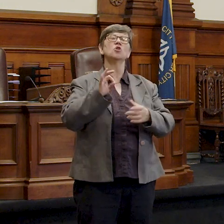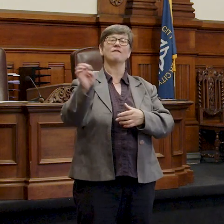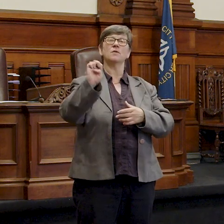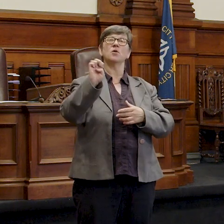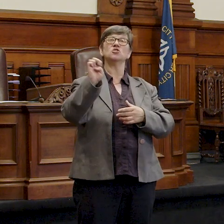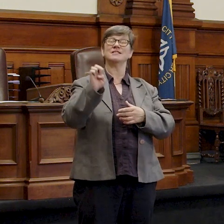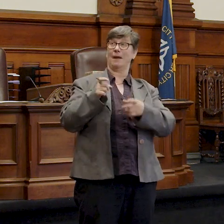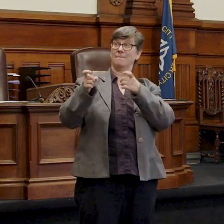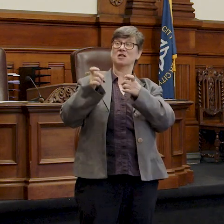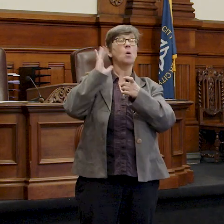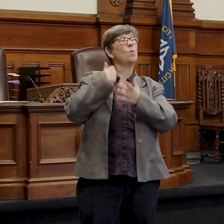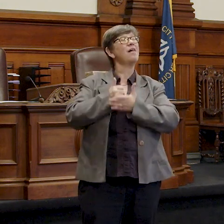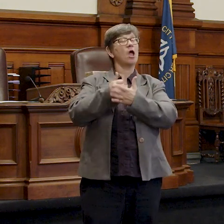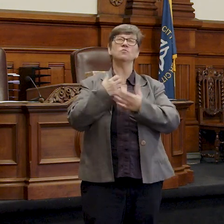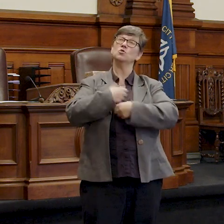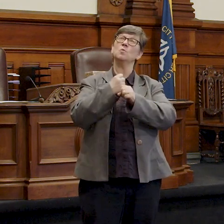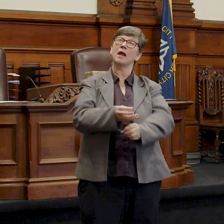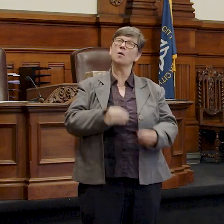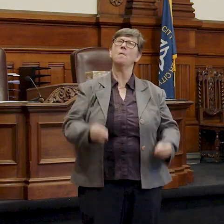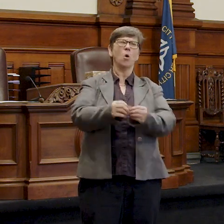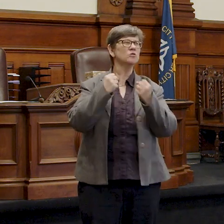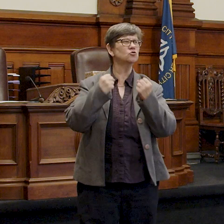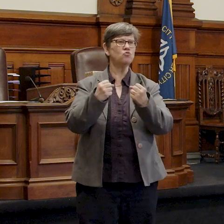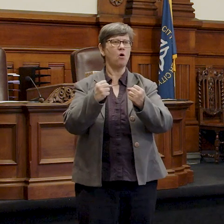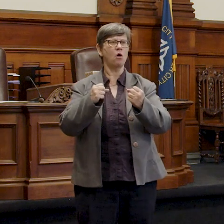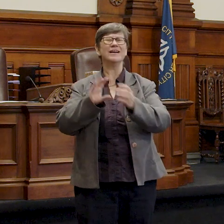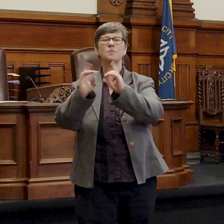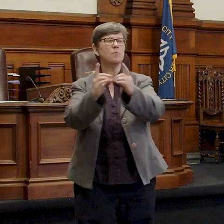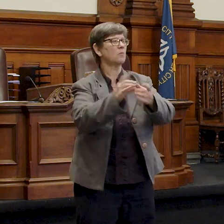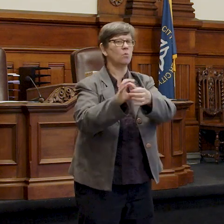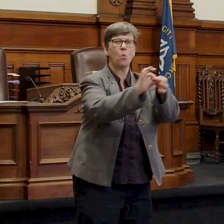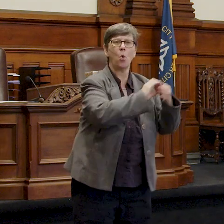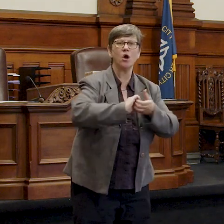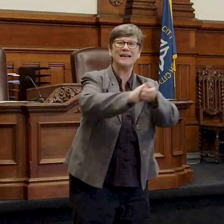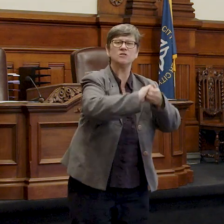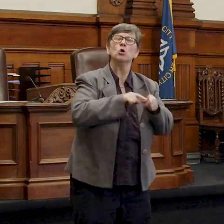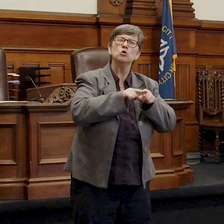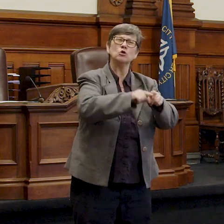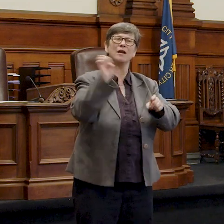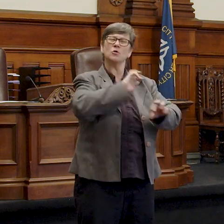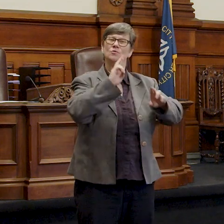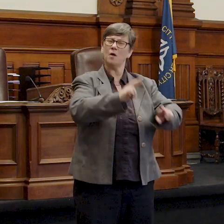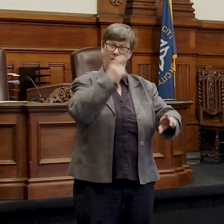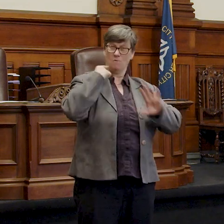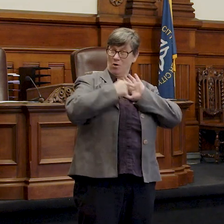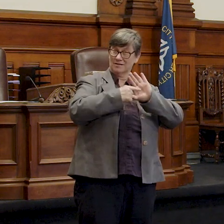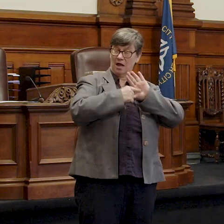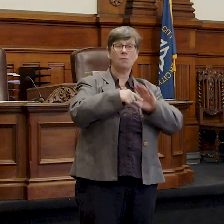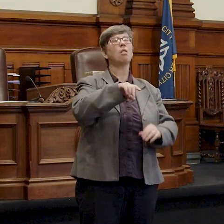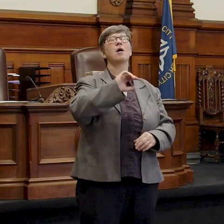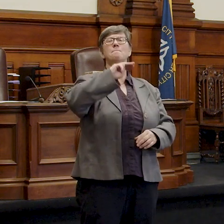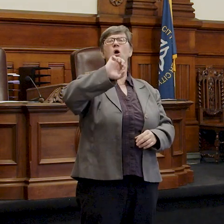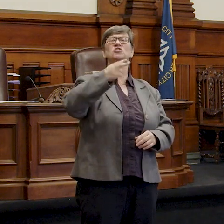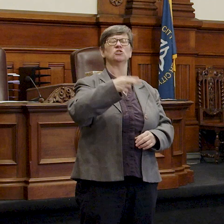Management will help strengthen the coordination among different departments during an emergency response. We saw the benefits and opportunities of this coordination in